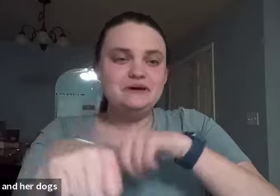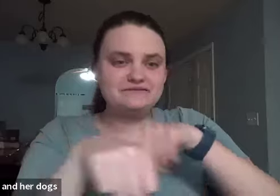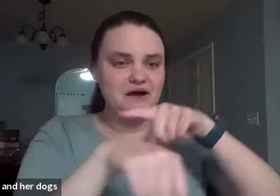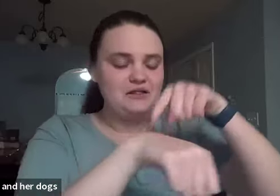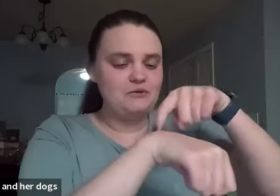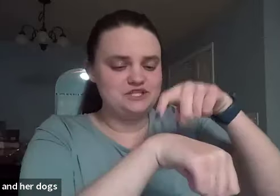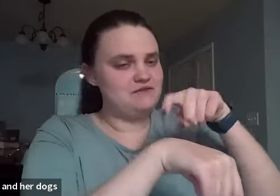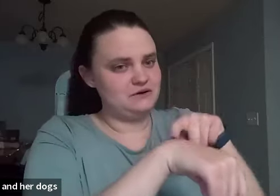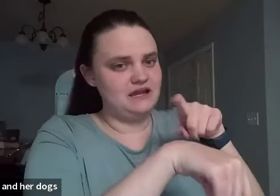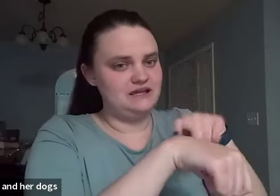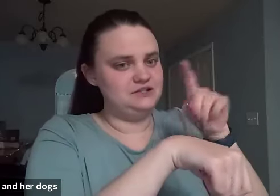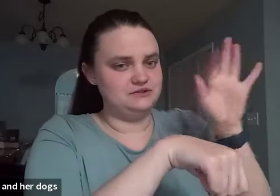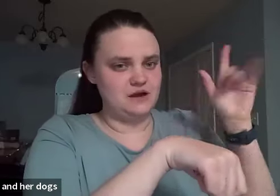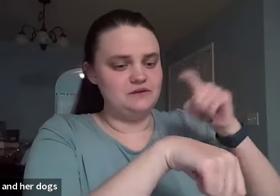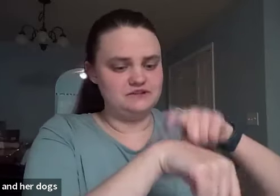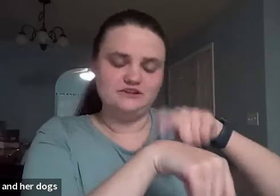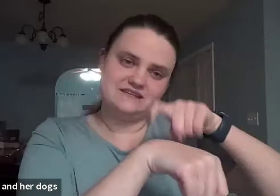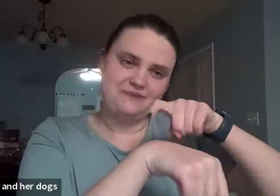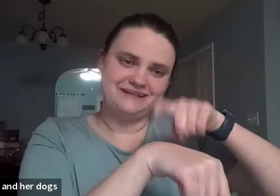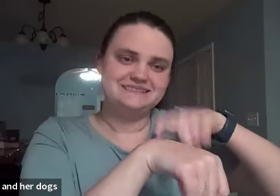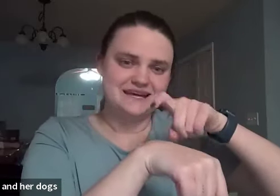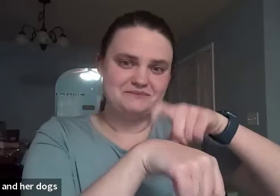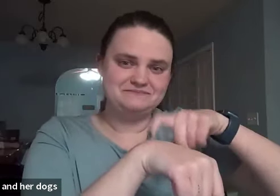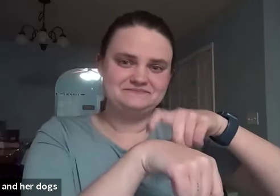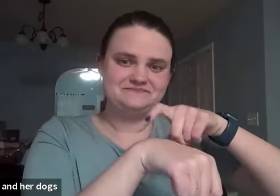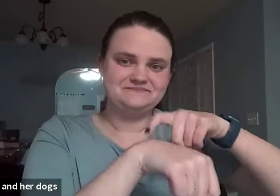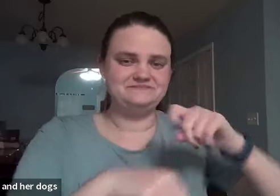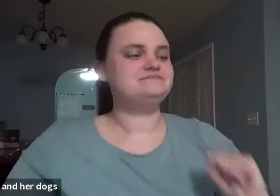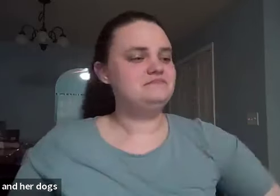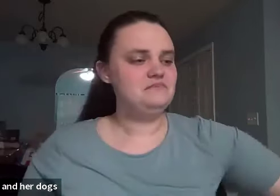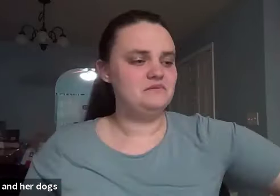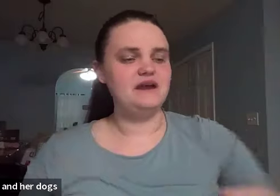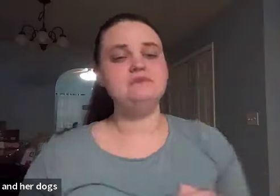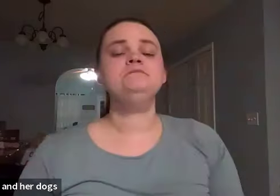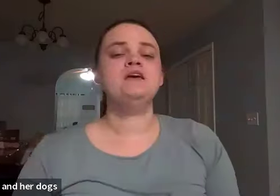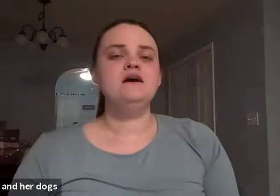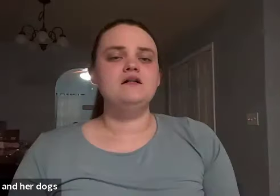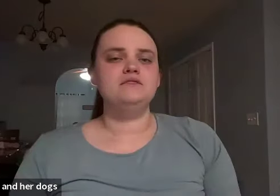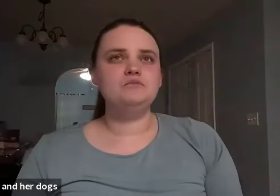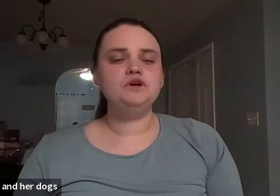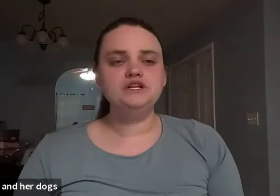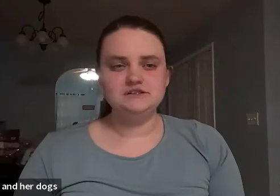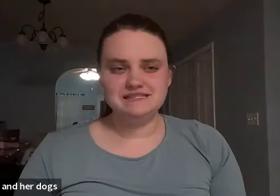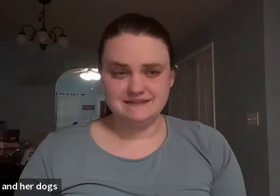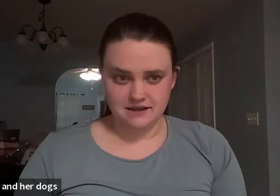would follow whichever hand you're dominant with to do the tapping time. Okay. Then we're going to do